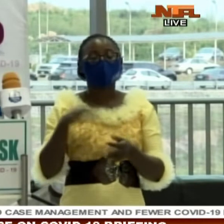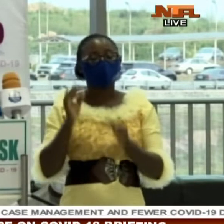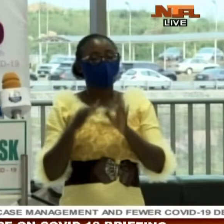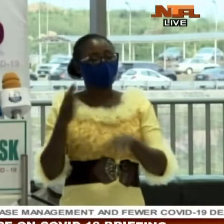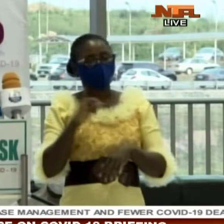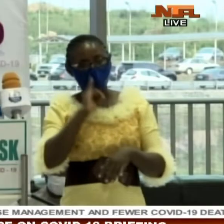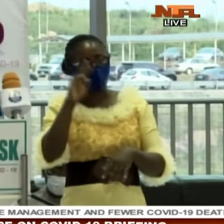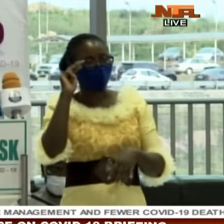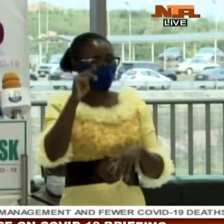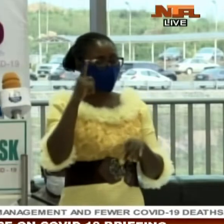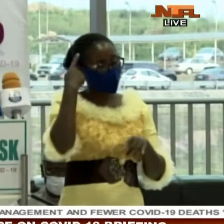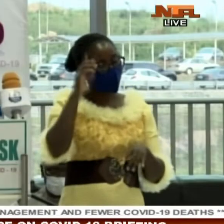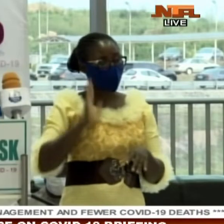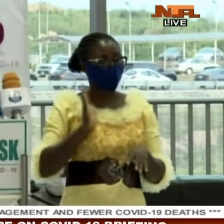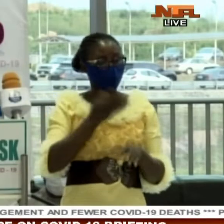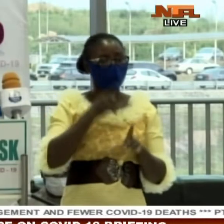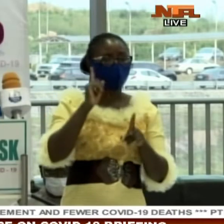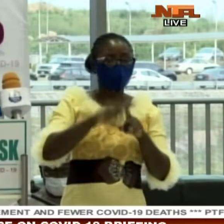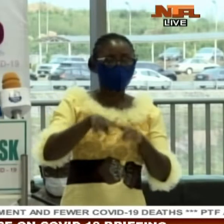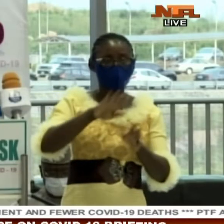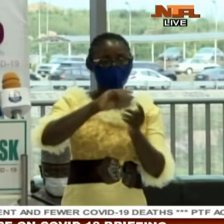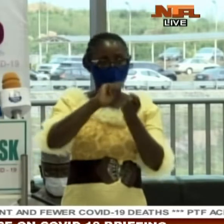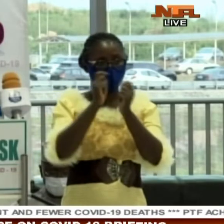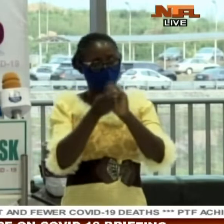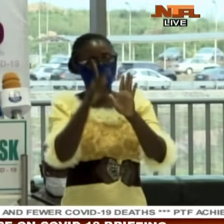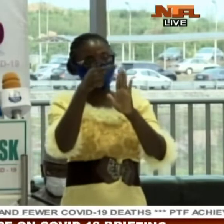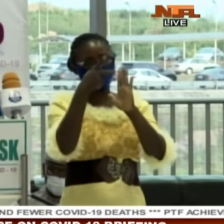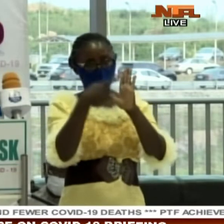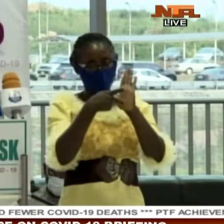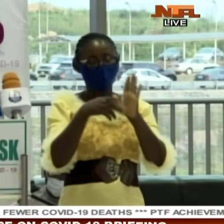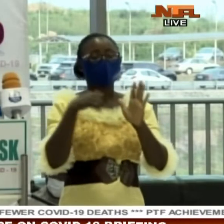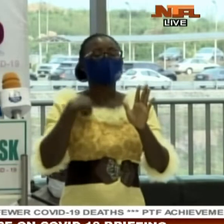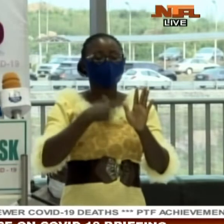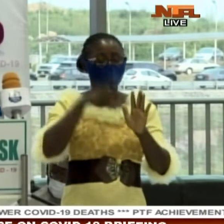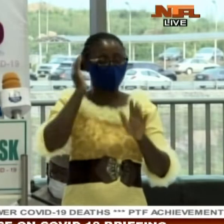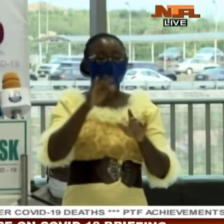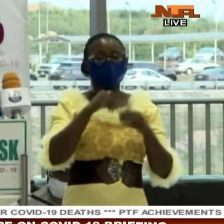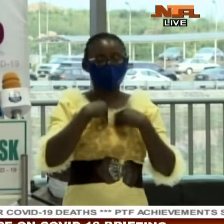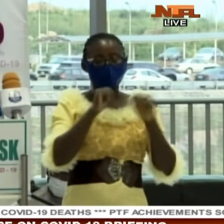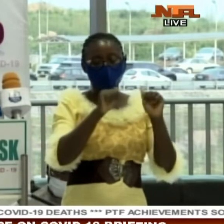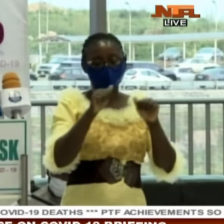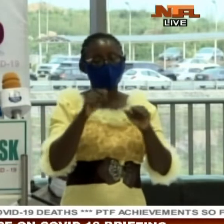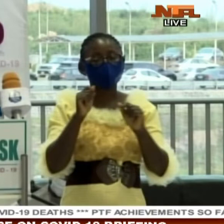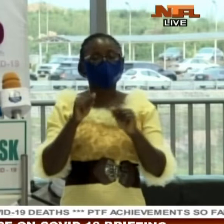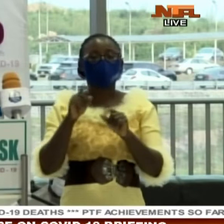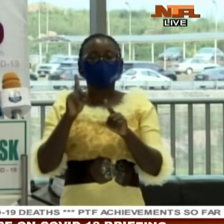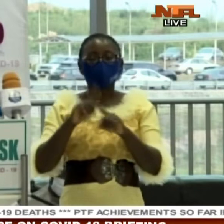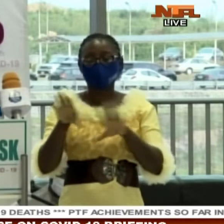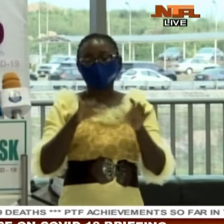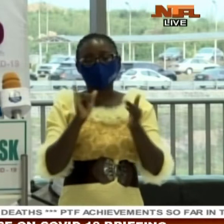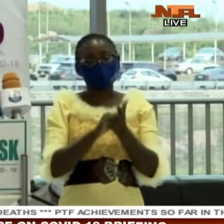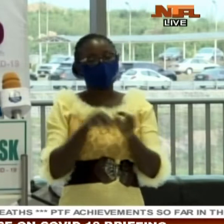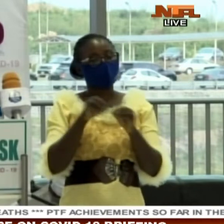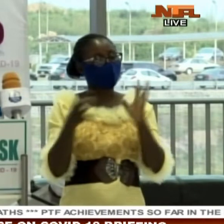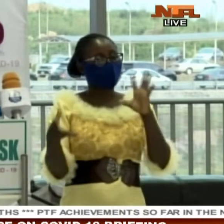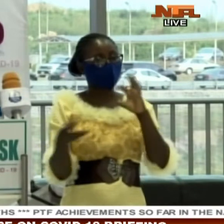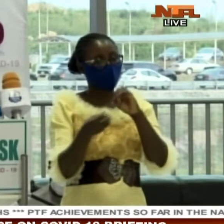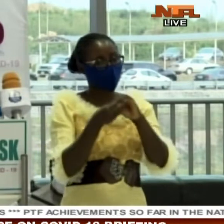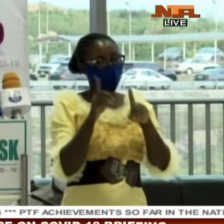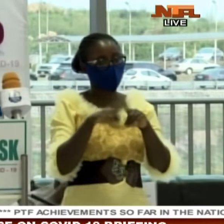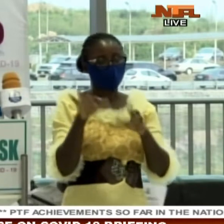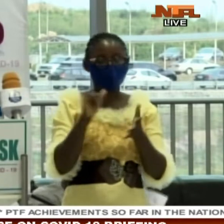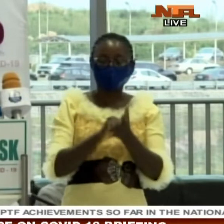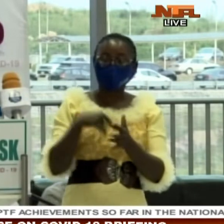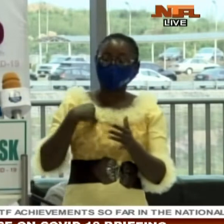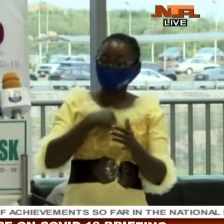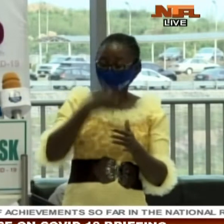change our policy, we will have the ability to do so. In addition to that, we know that technology